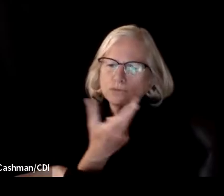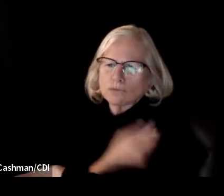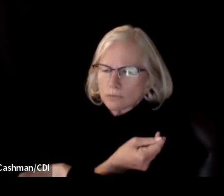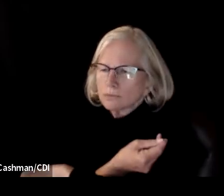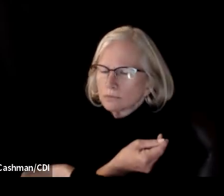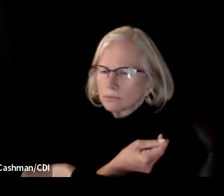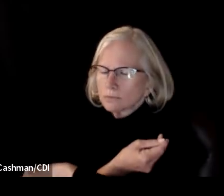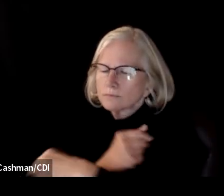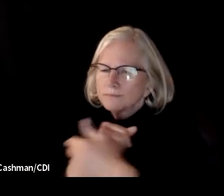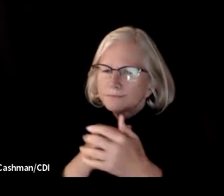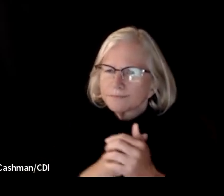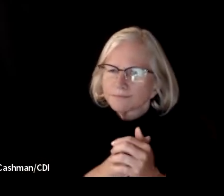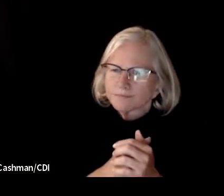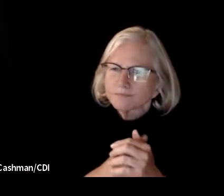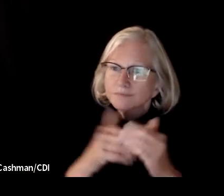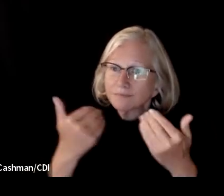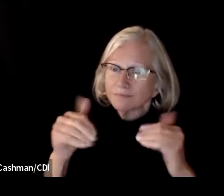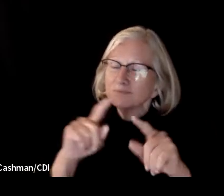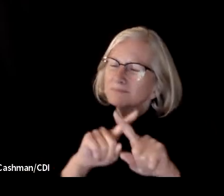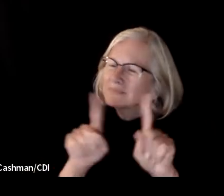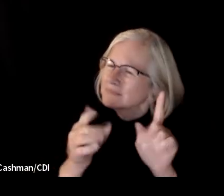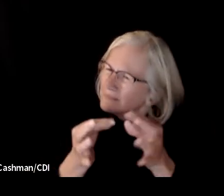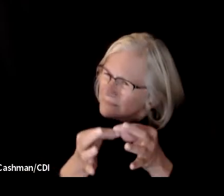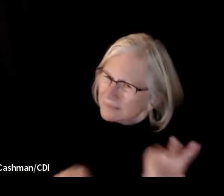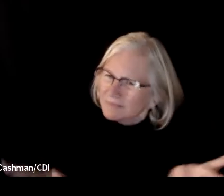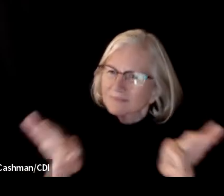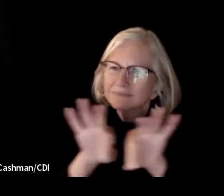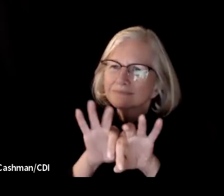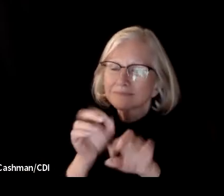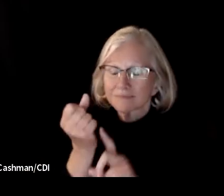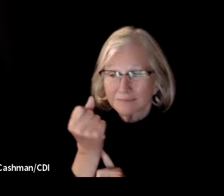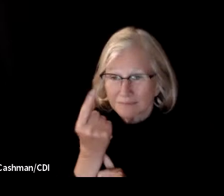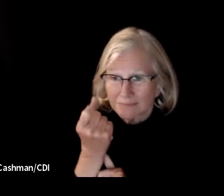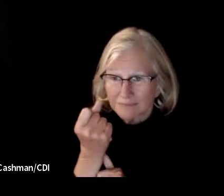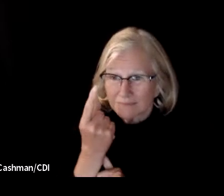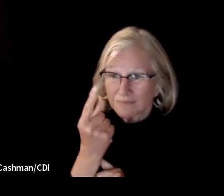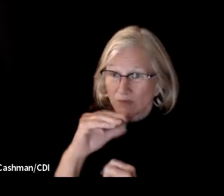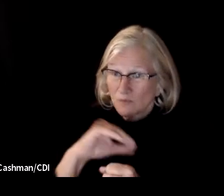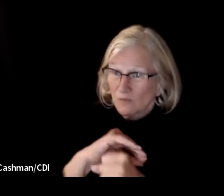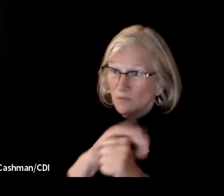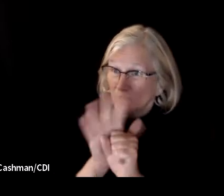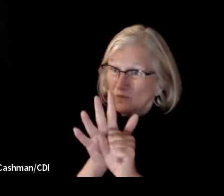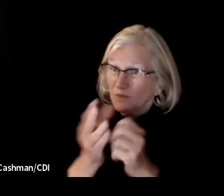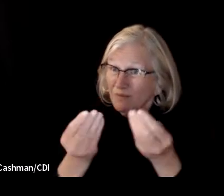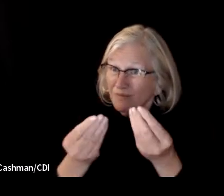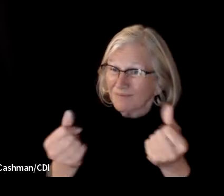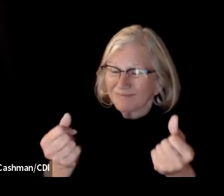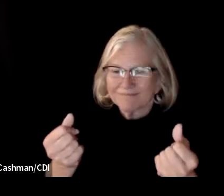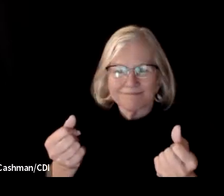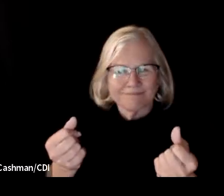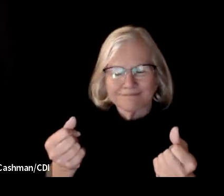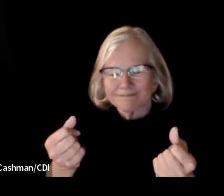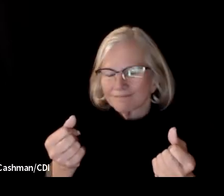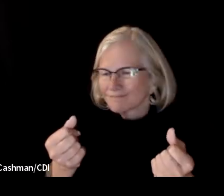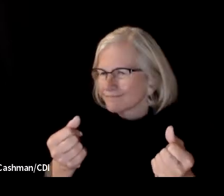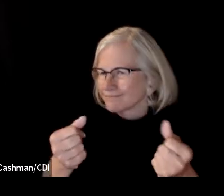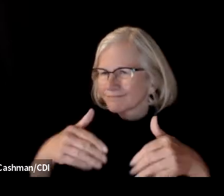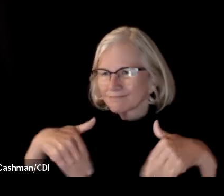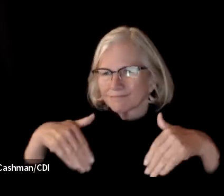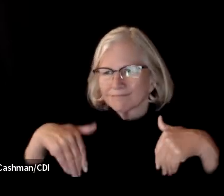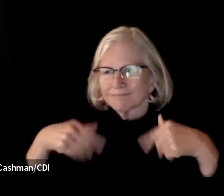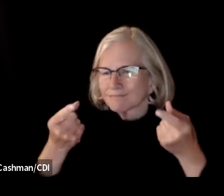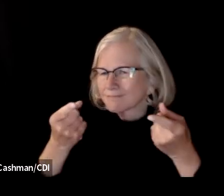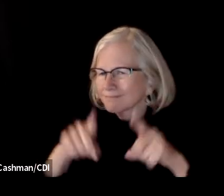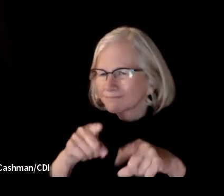difference. But it's very clear that we are not done with the pandemic yet. Many Minnesotans remain unprotected,